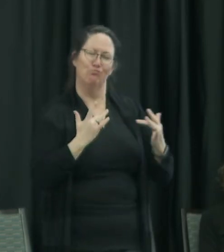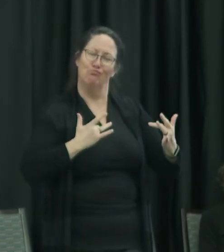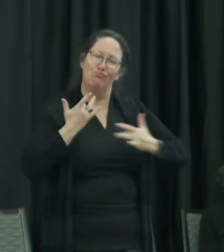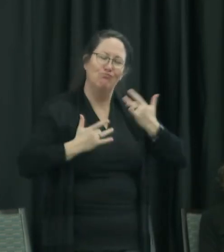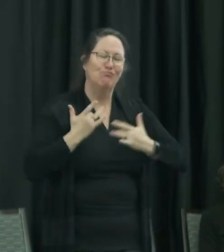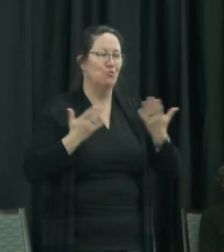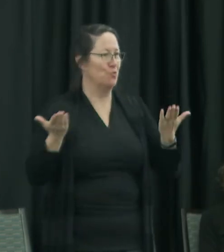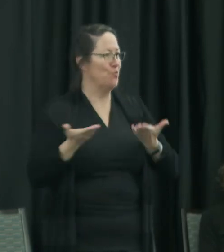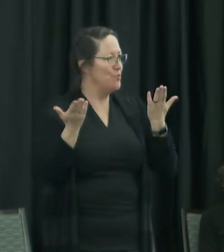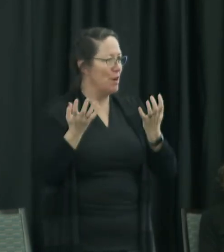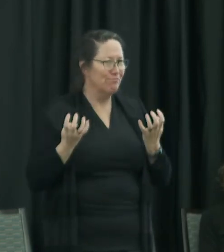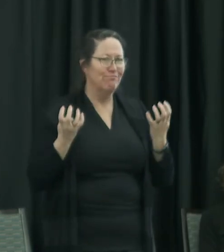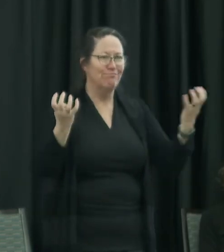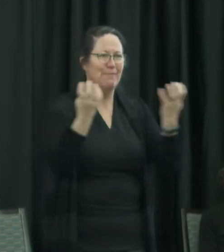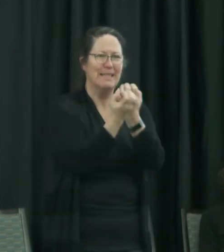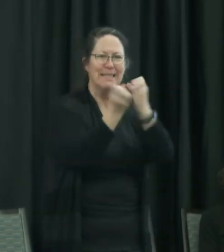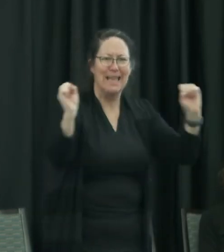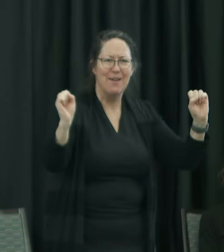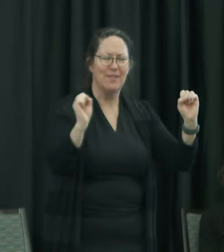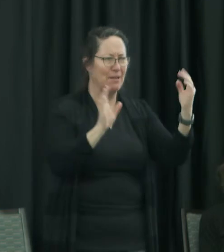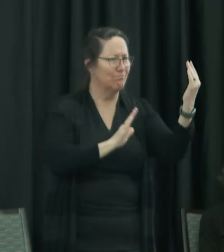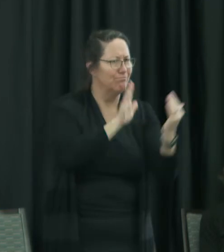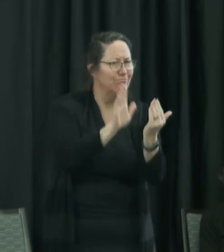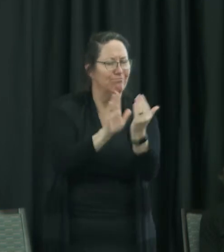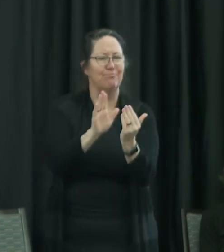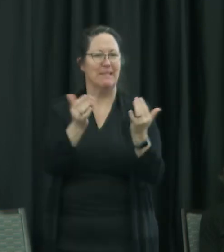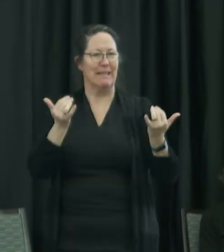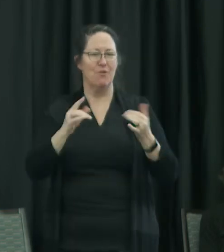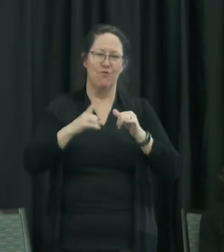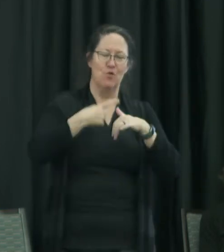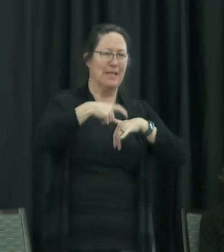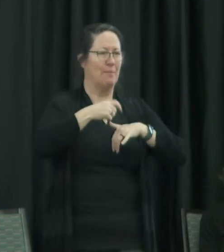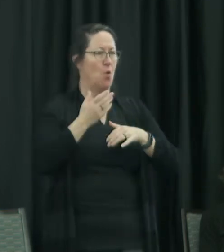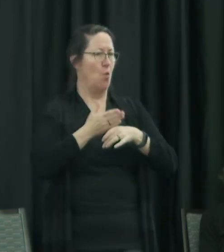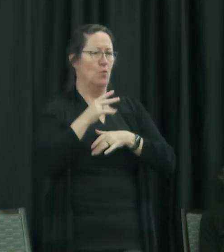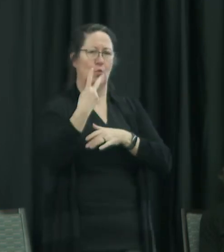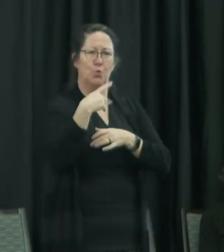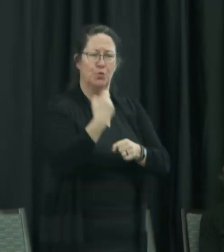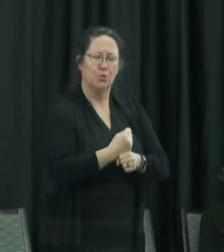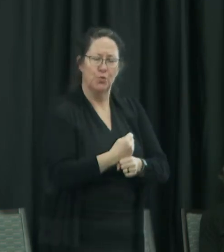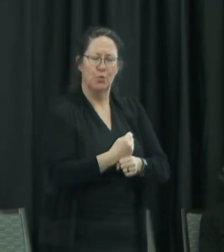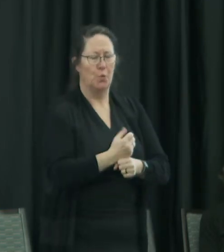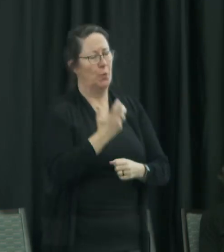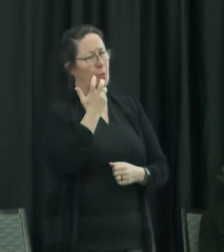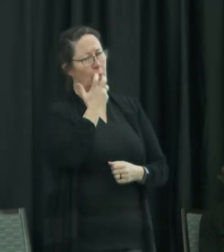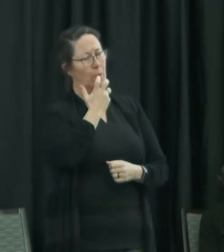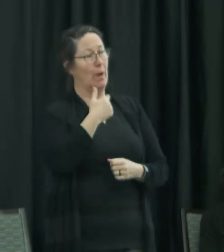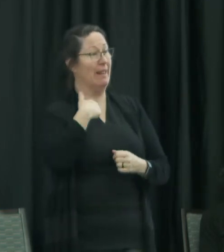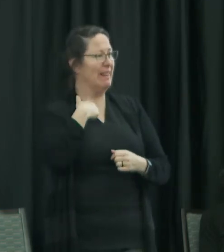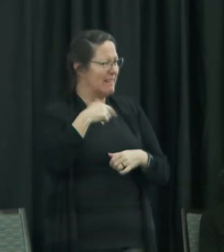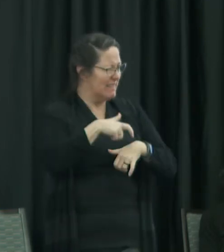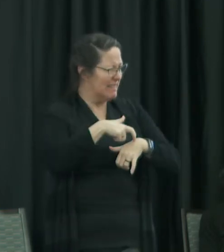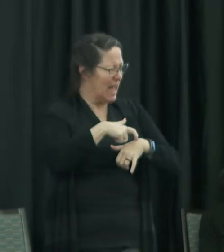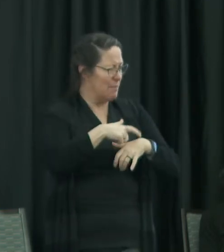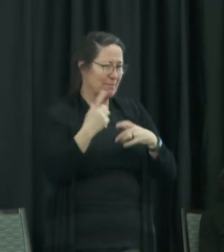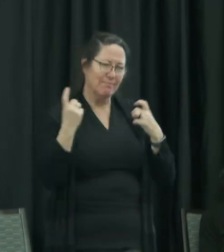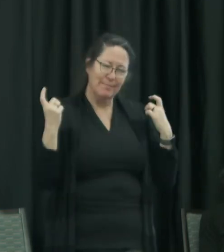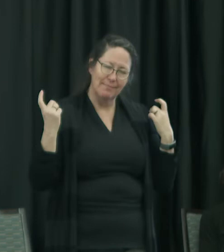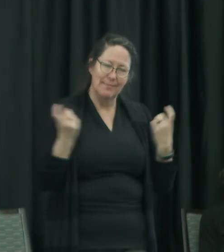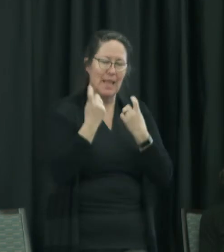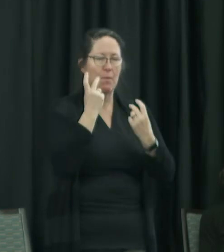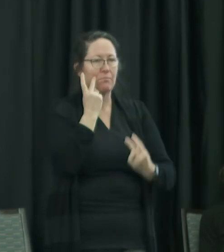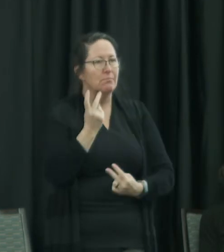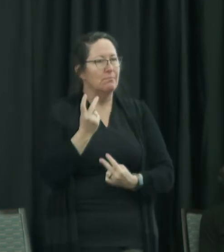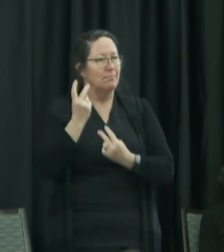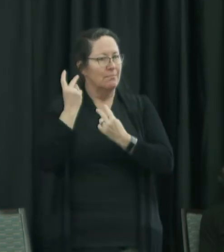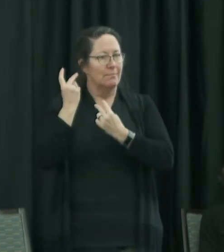we are gathered here safely in person for the first time in almost 2 years. This is a time to celebrate and